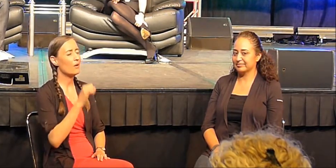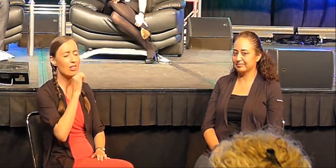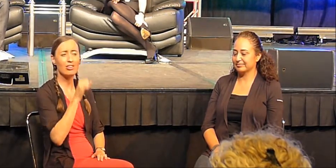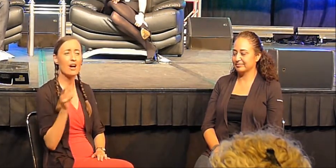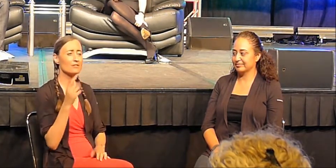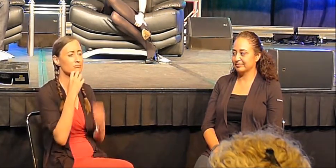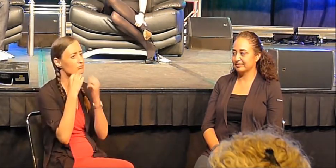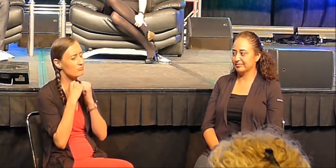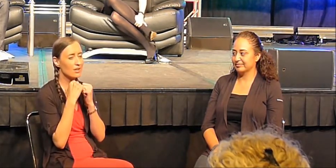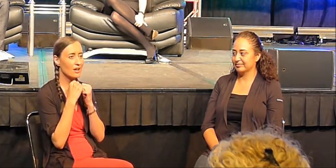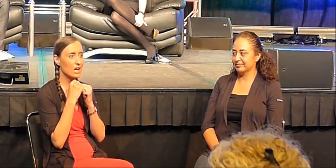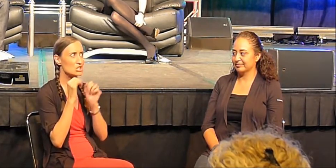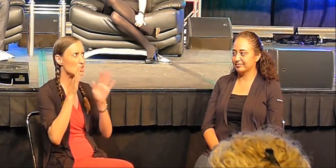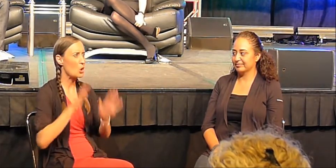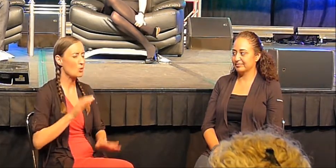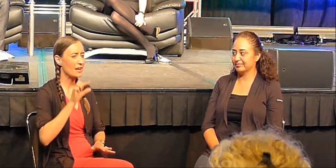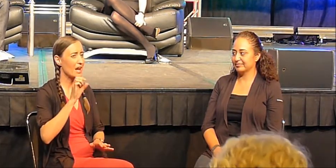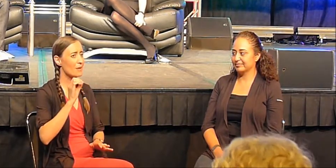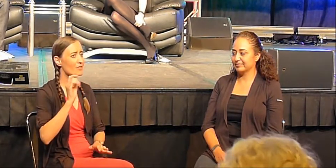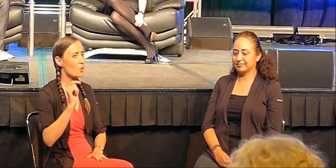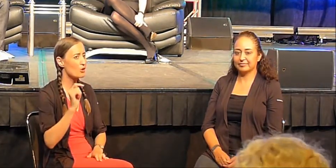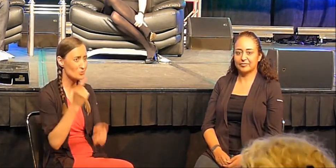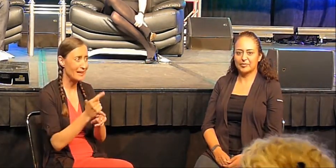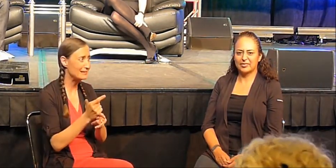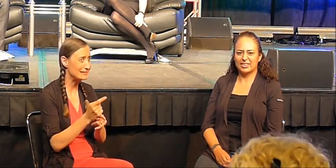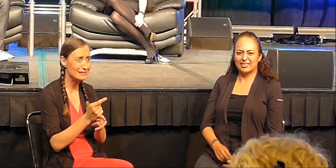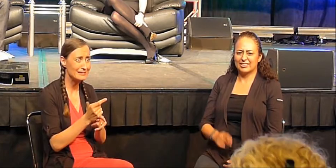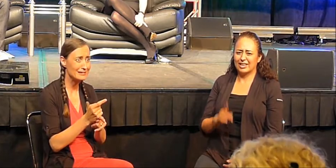great is she in Game of Thrones, right? She's I mean,